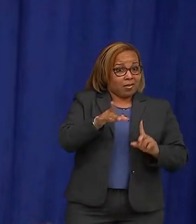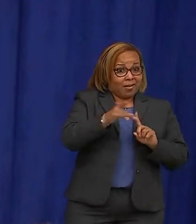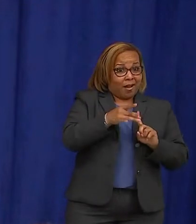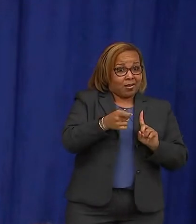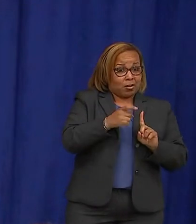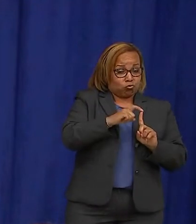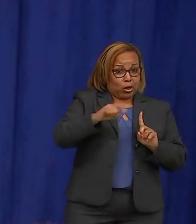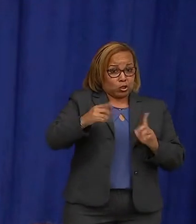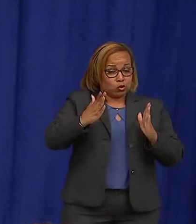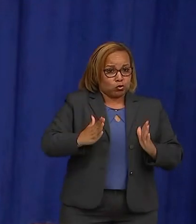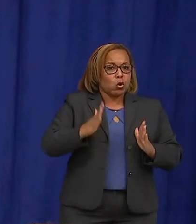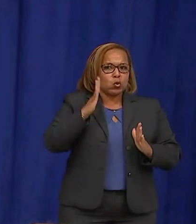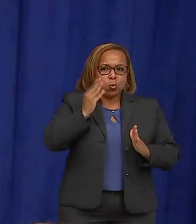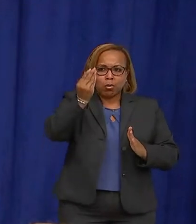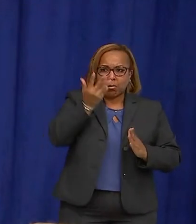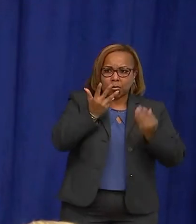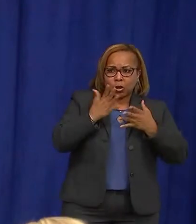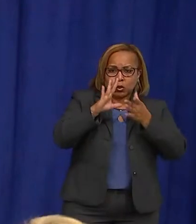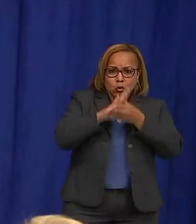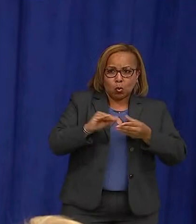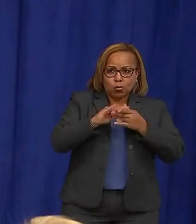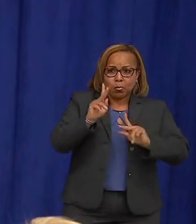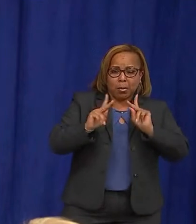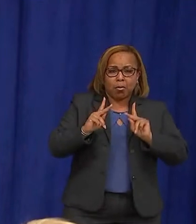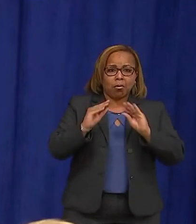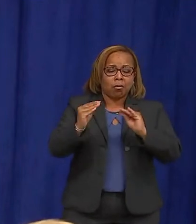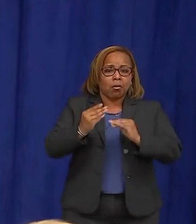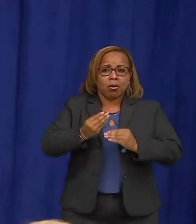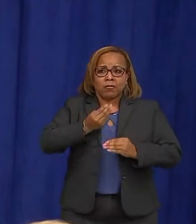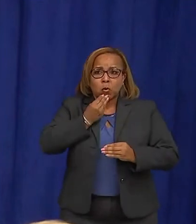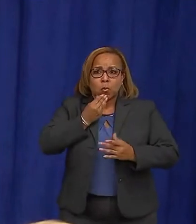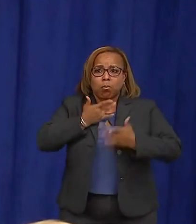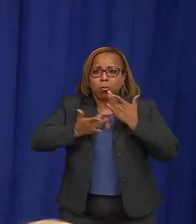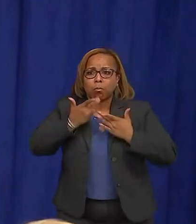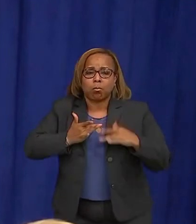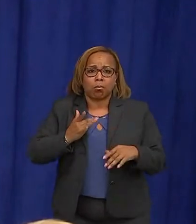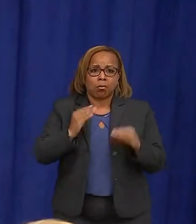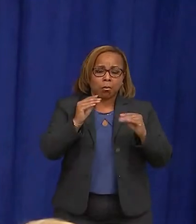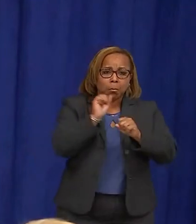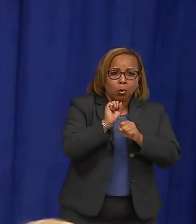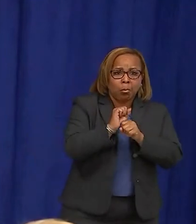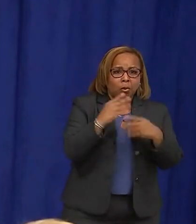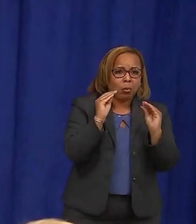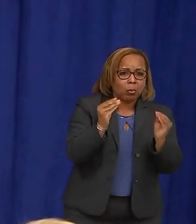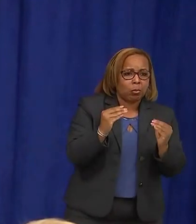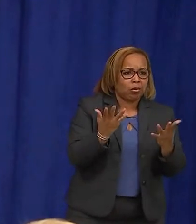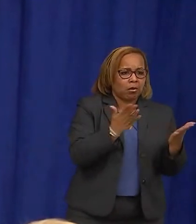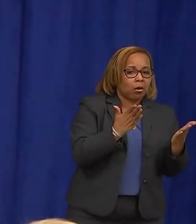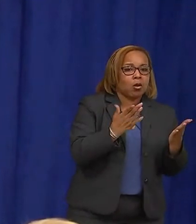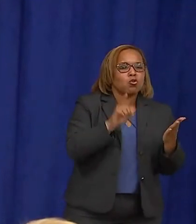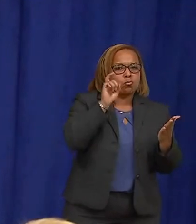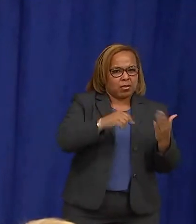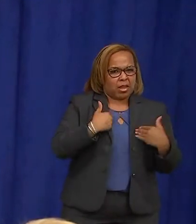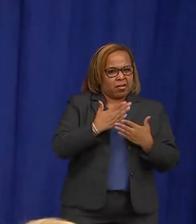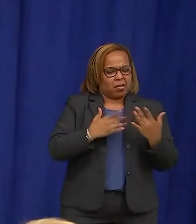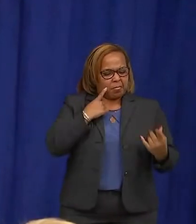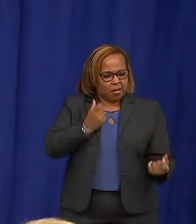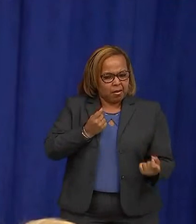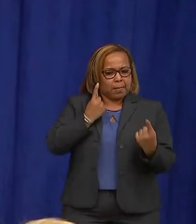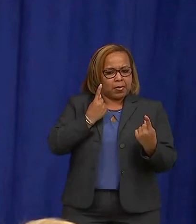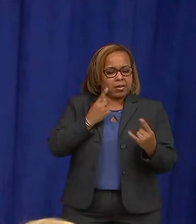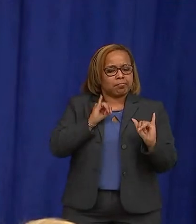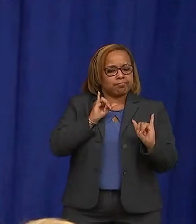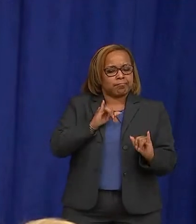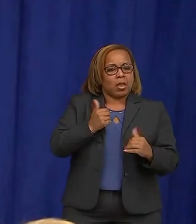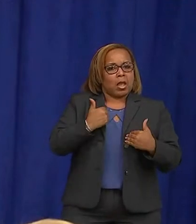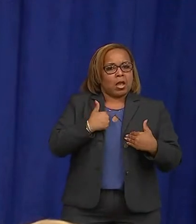hearing stories from folks who are food insecure, housing insecure, employment insecure. So you've got to have some level of empathy and ability